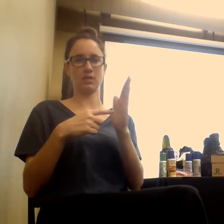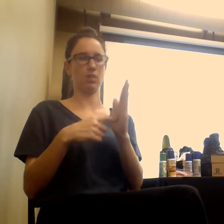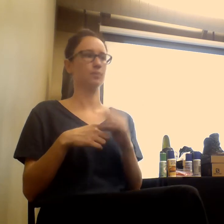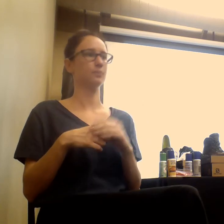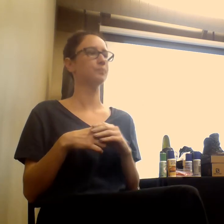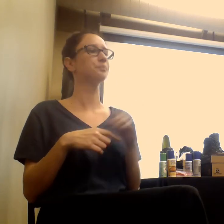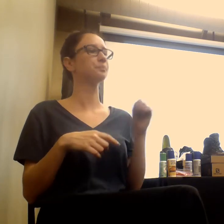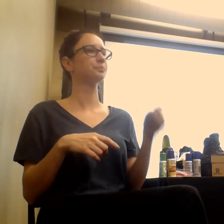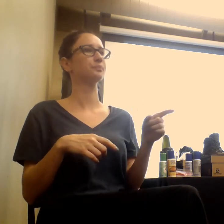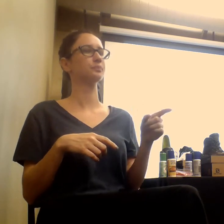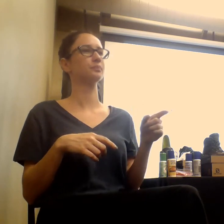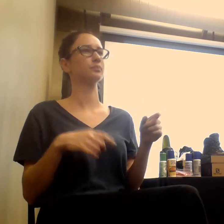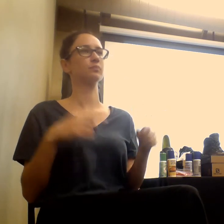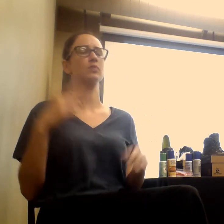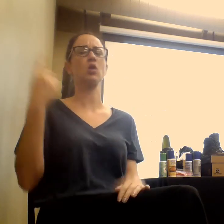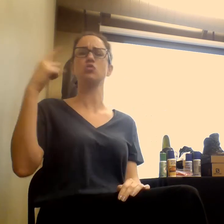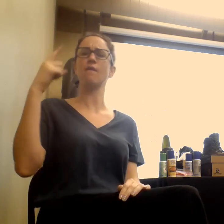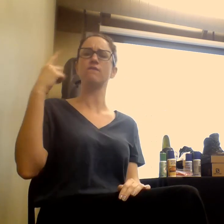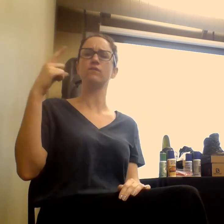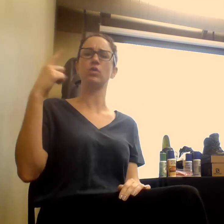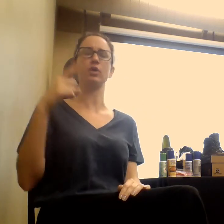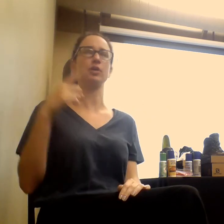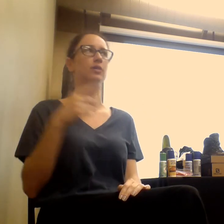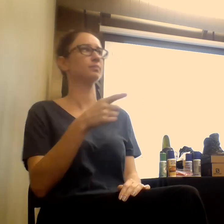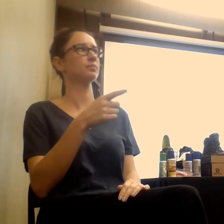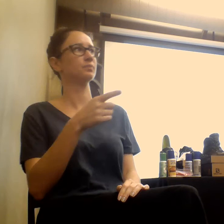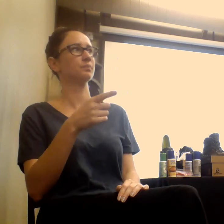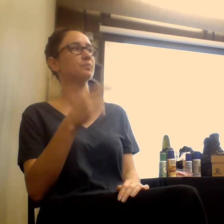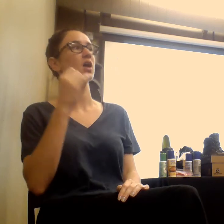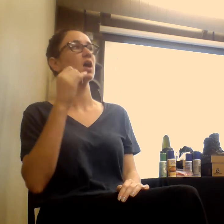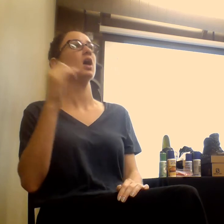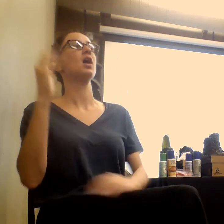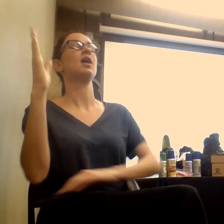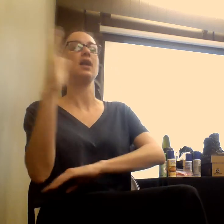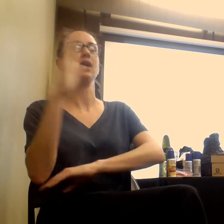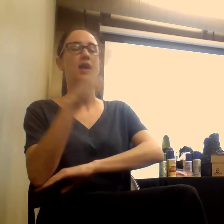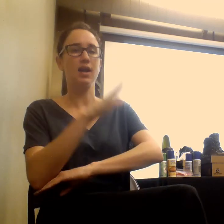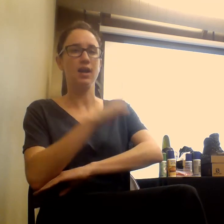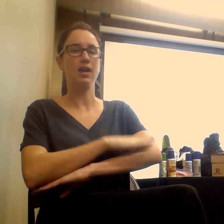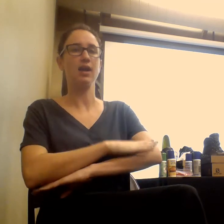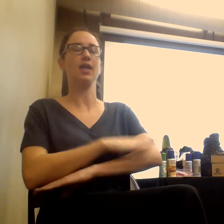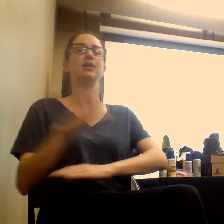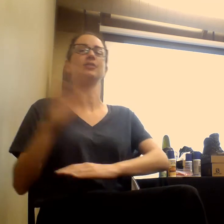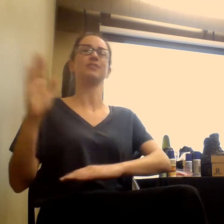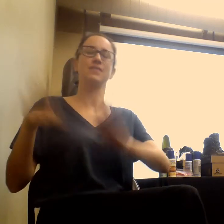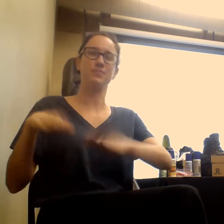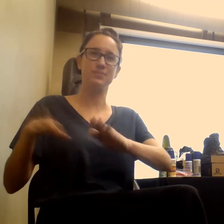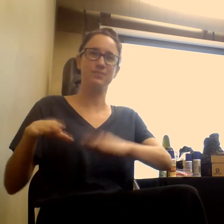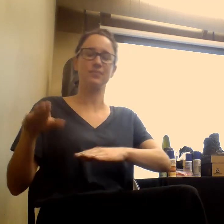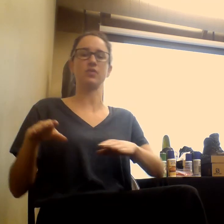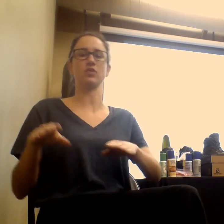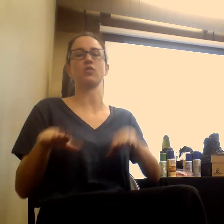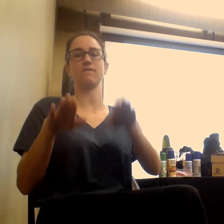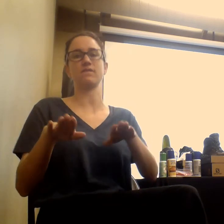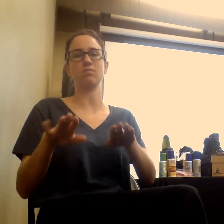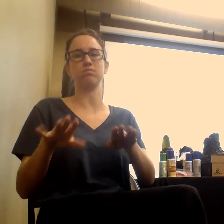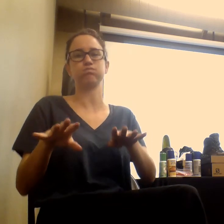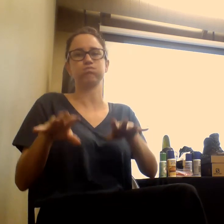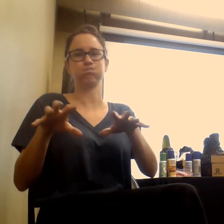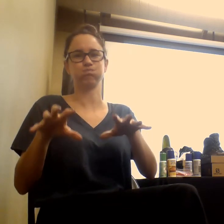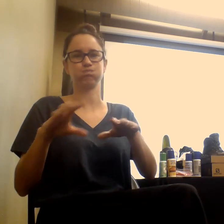trail? Feet swelling, exactly. So if you get the perfect foot, or perfect fit,